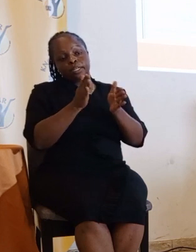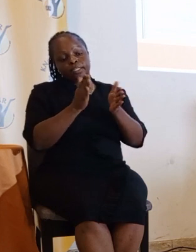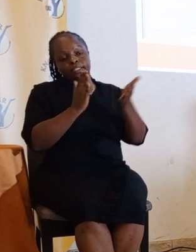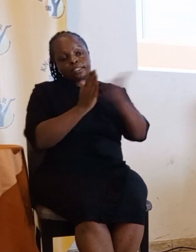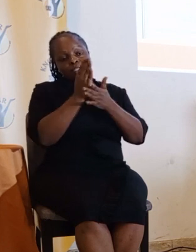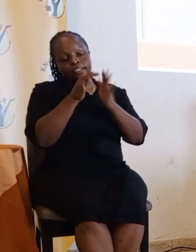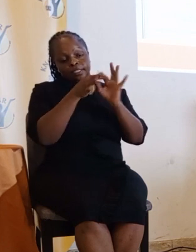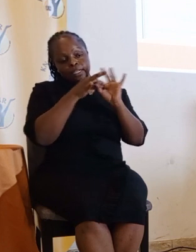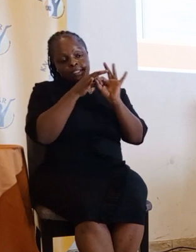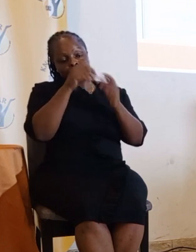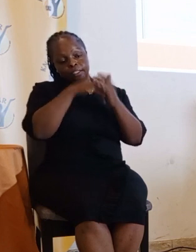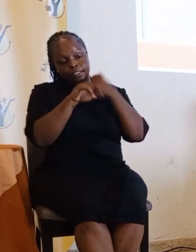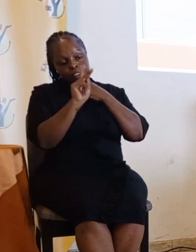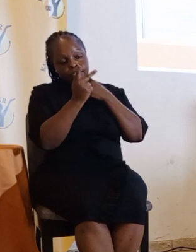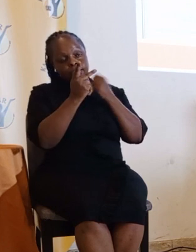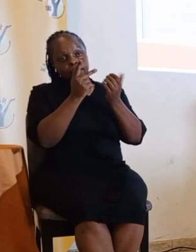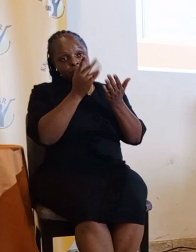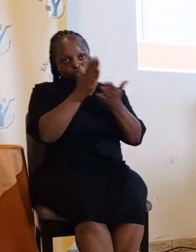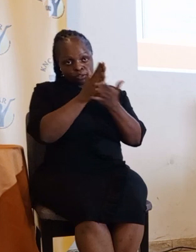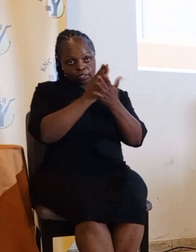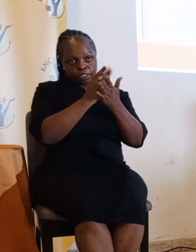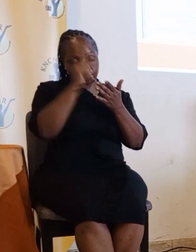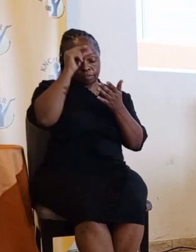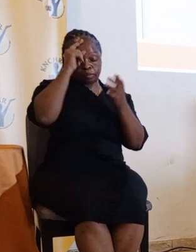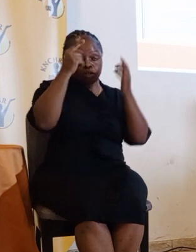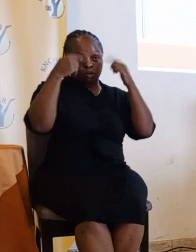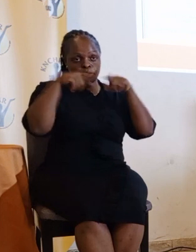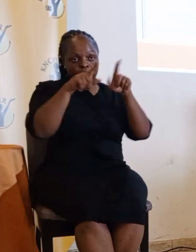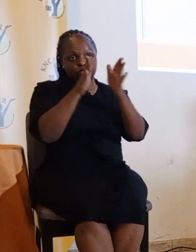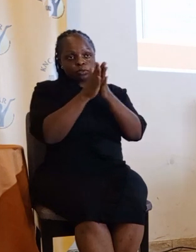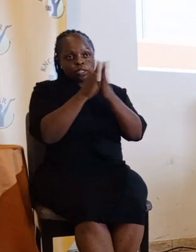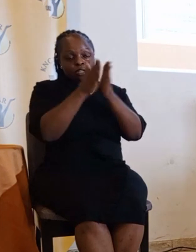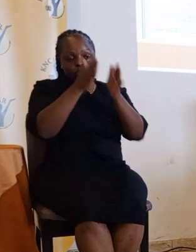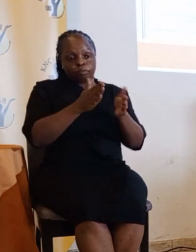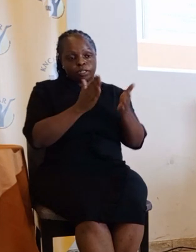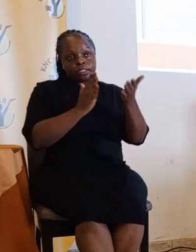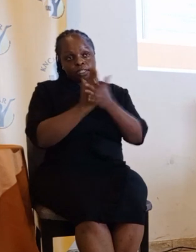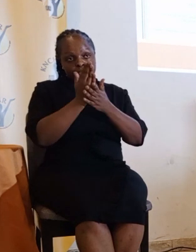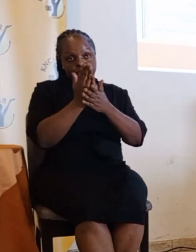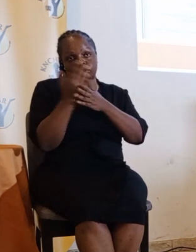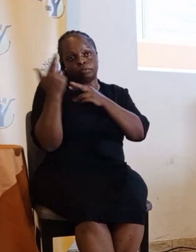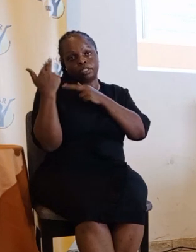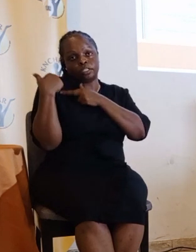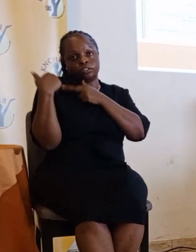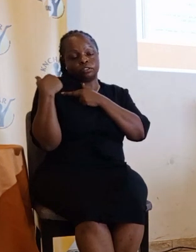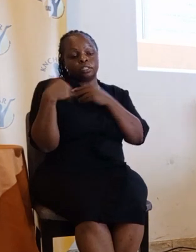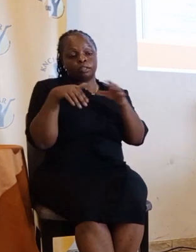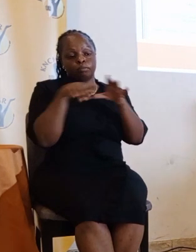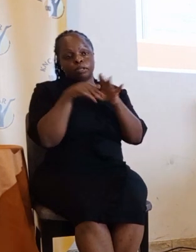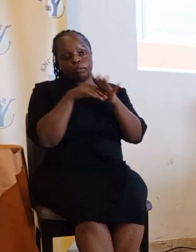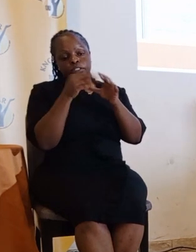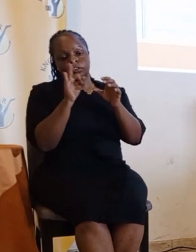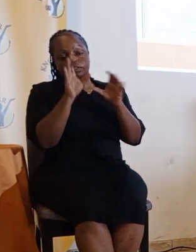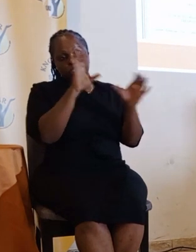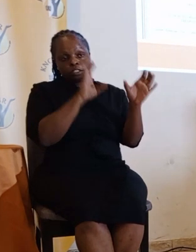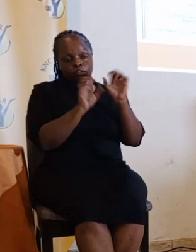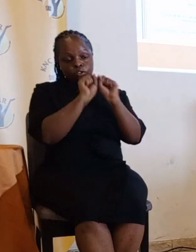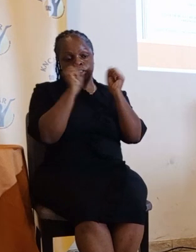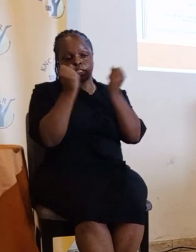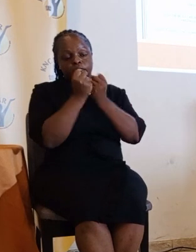country and in ensuring government's compliance with human rights obligations. Members of civil